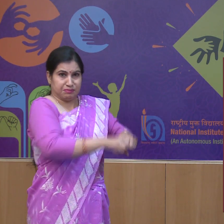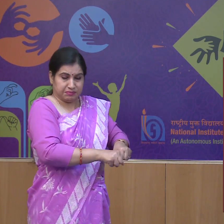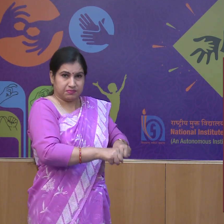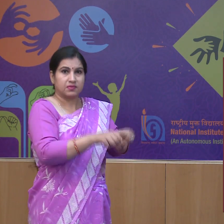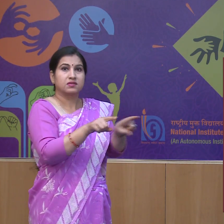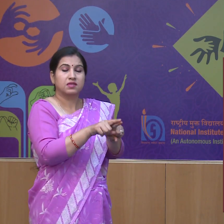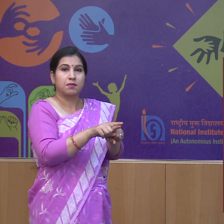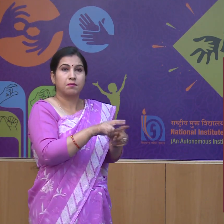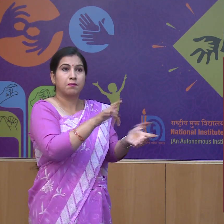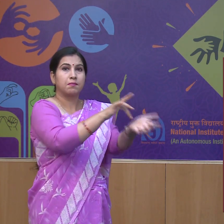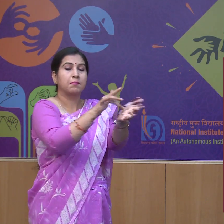like Kannada,